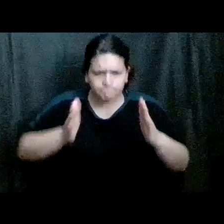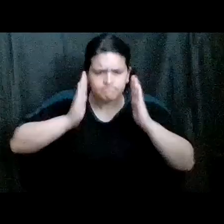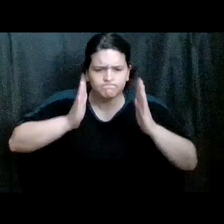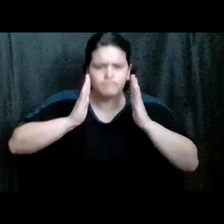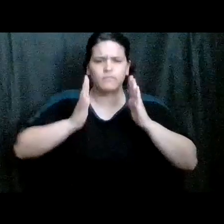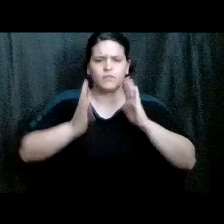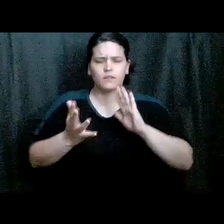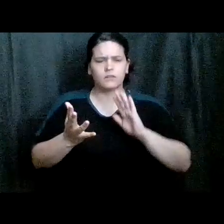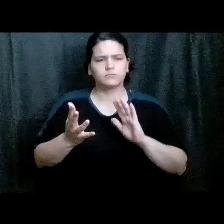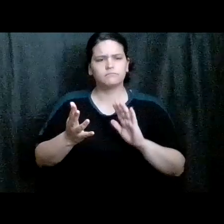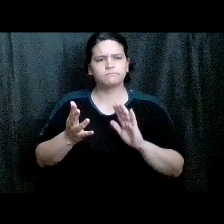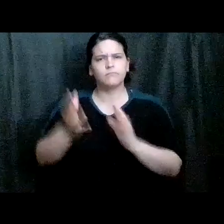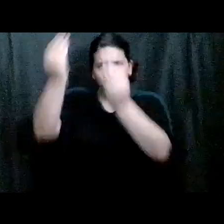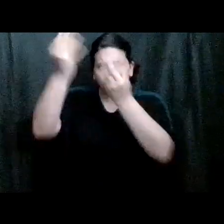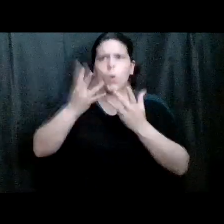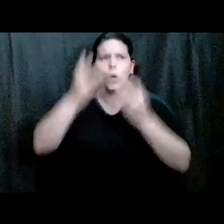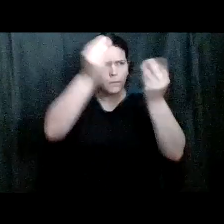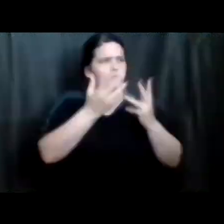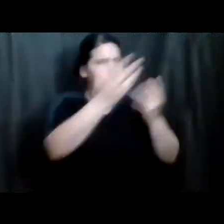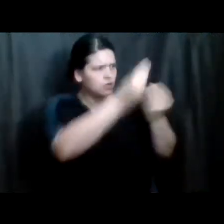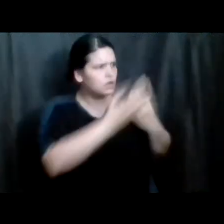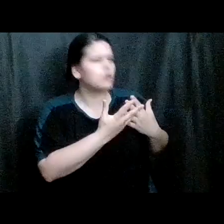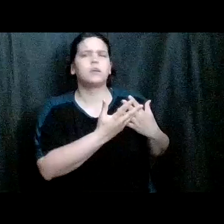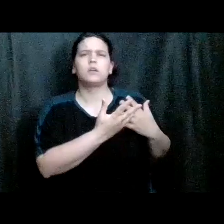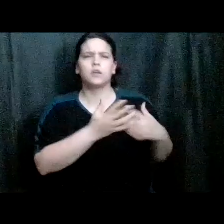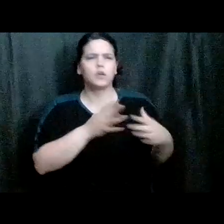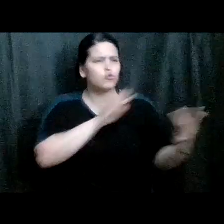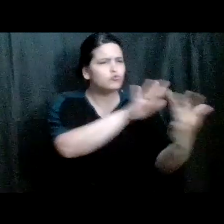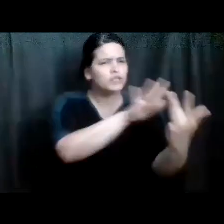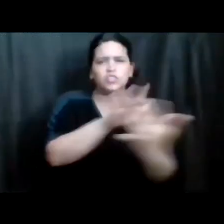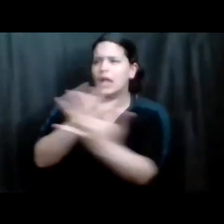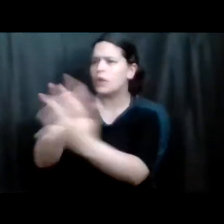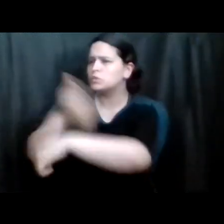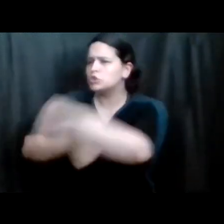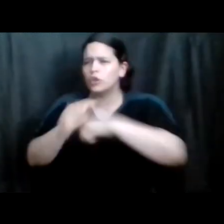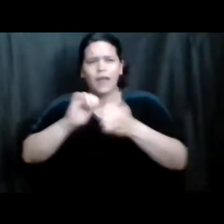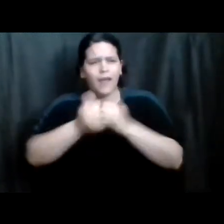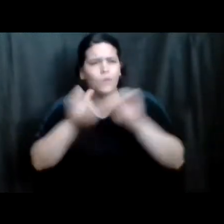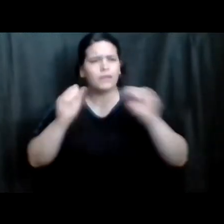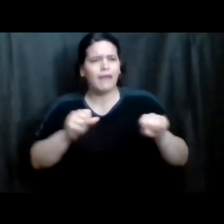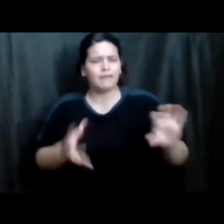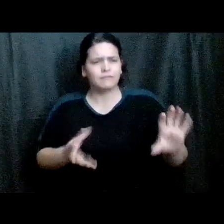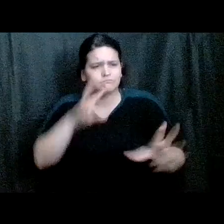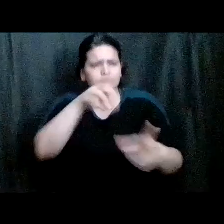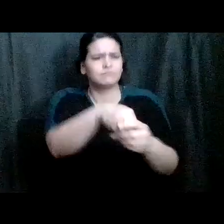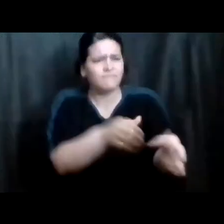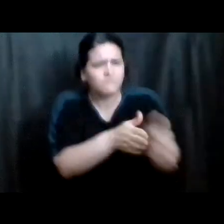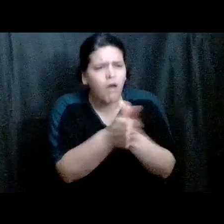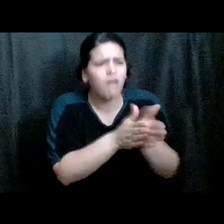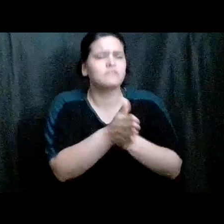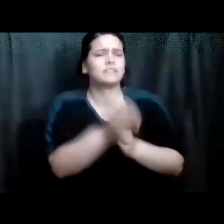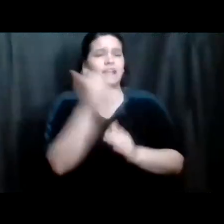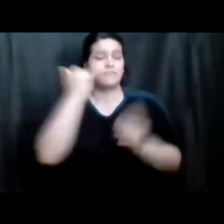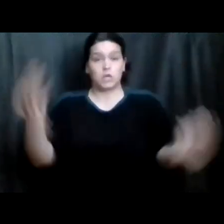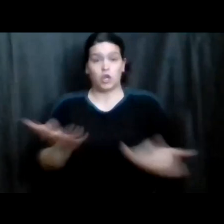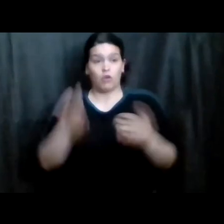reach out to each other on how we can get involved and how we can, if we're here on these phones and computers, let's make